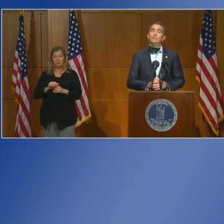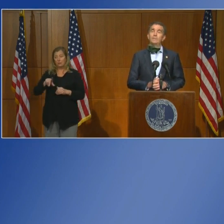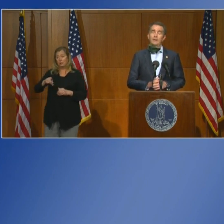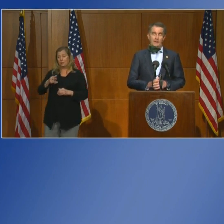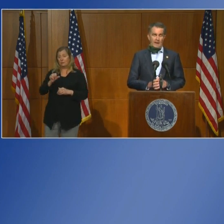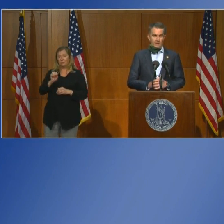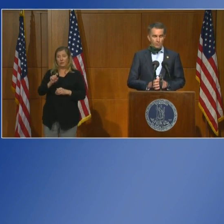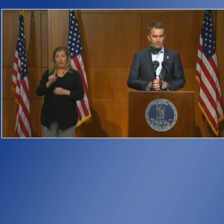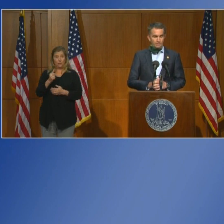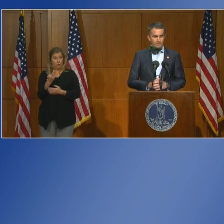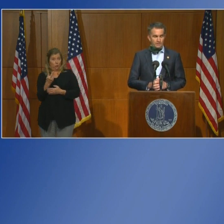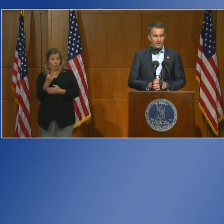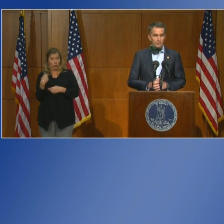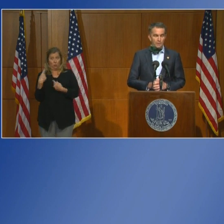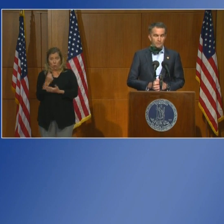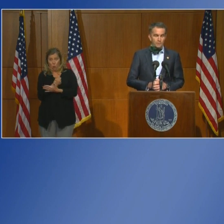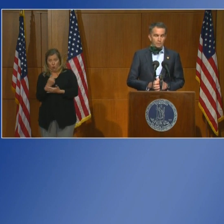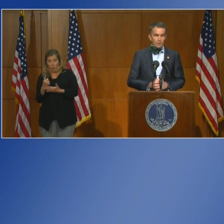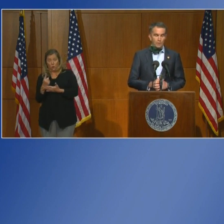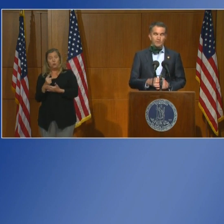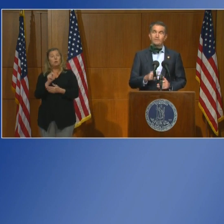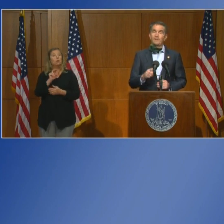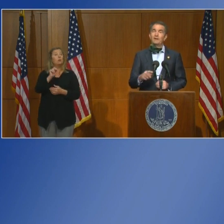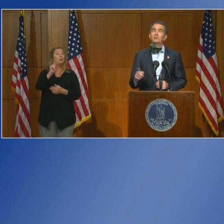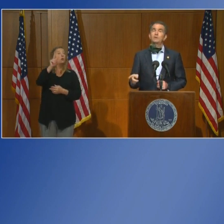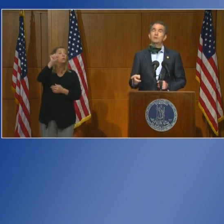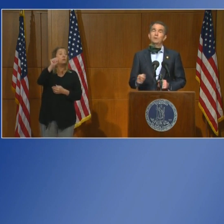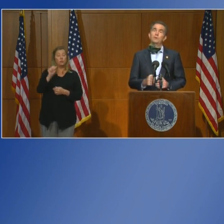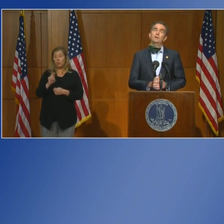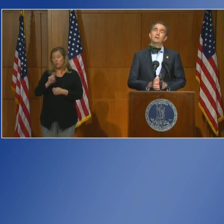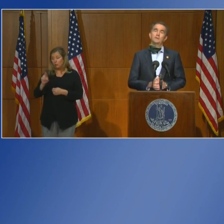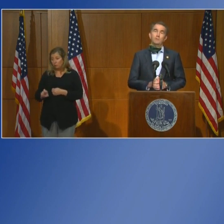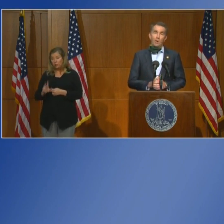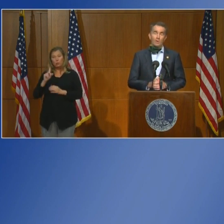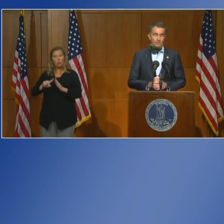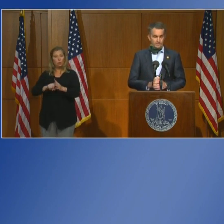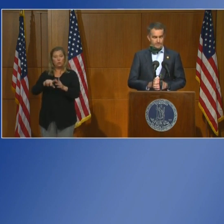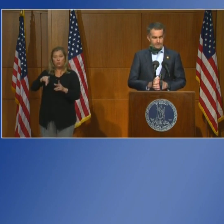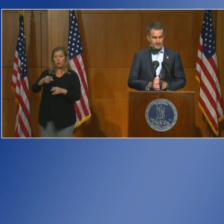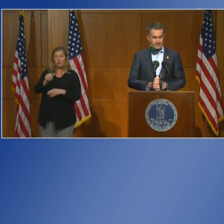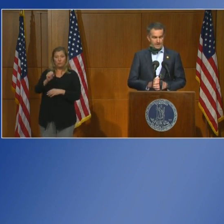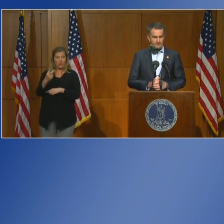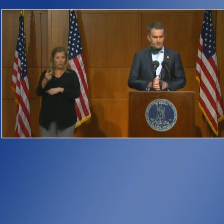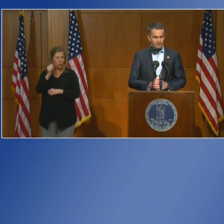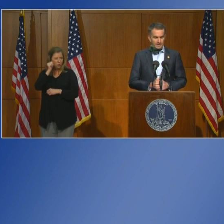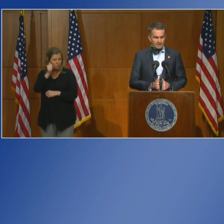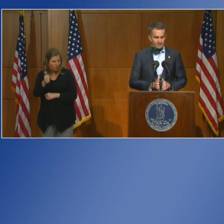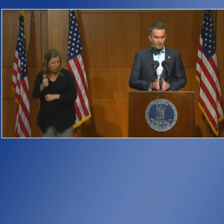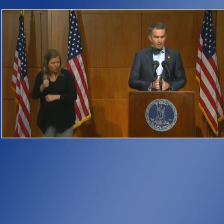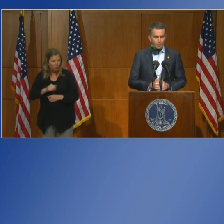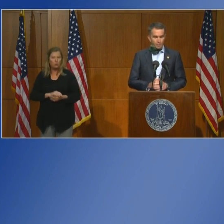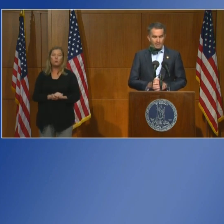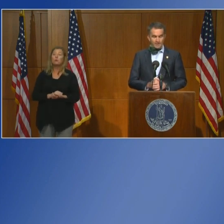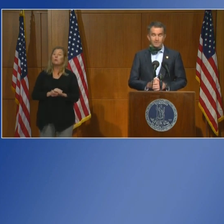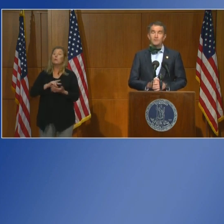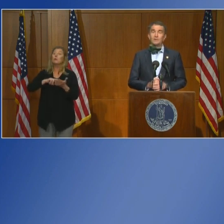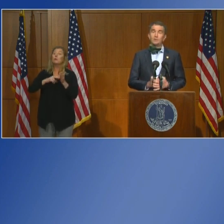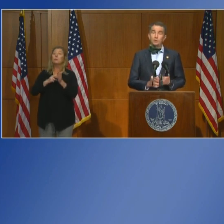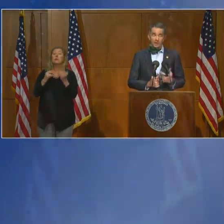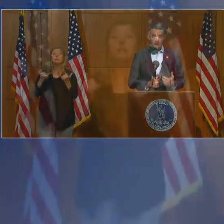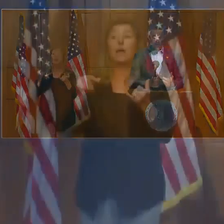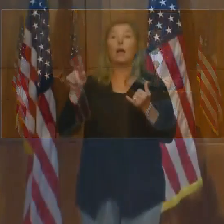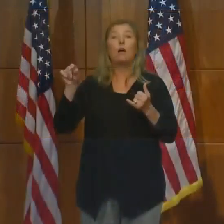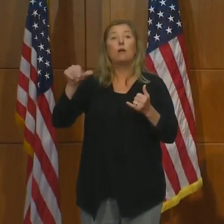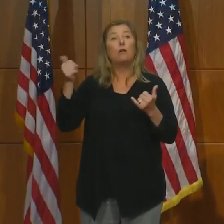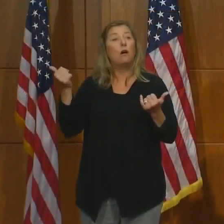2, and Northern Virginia and Richmond will go into phase 2 tomorrow. This means there are more places that